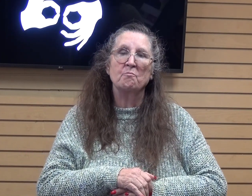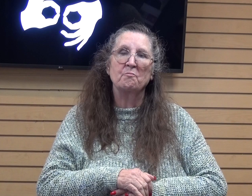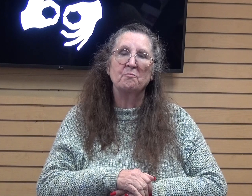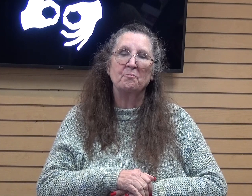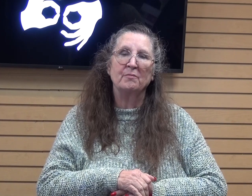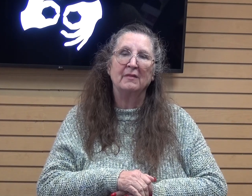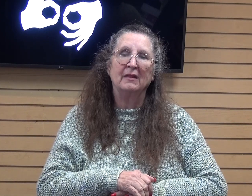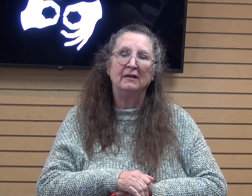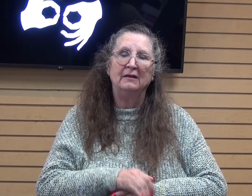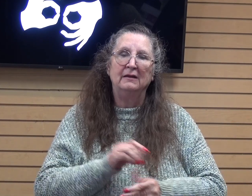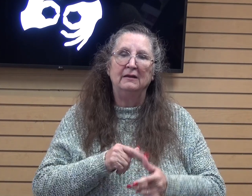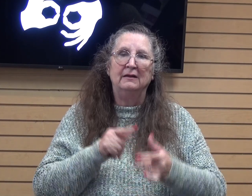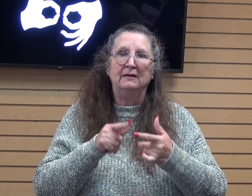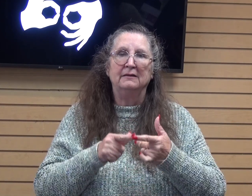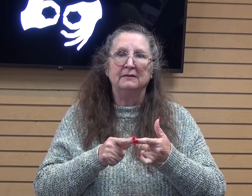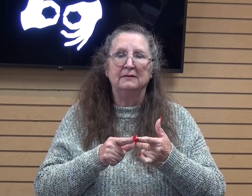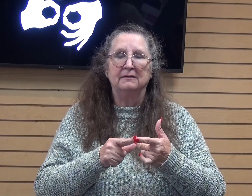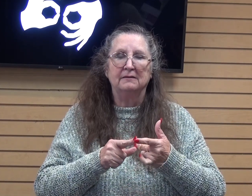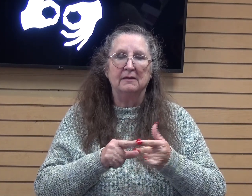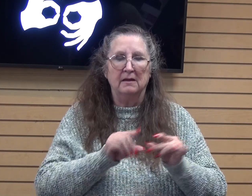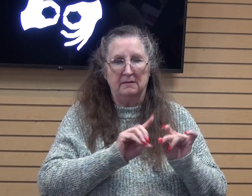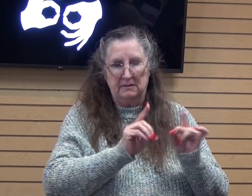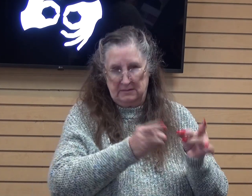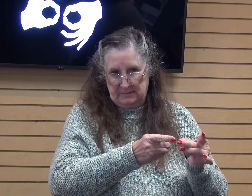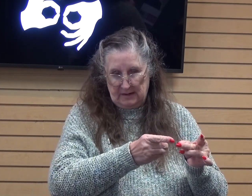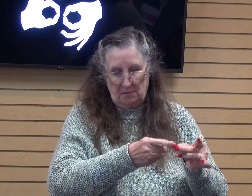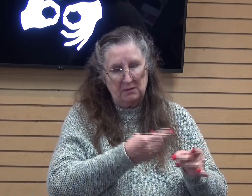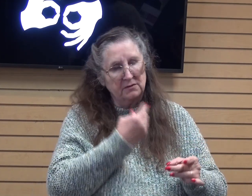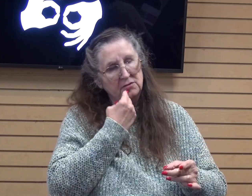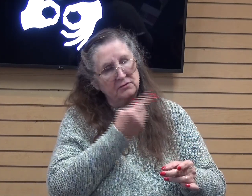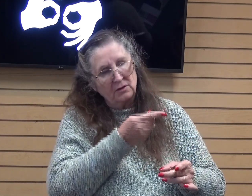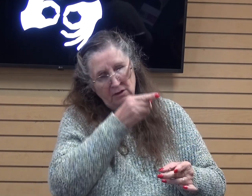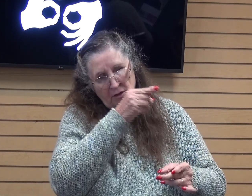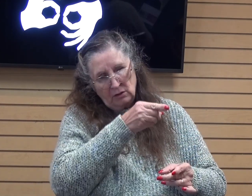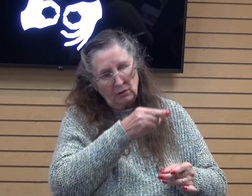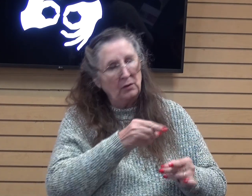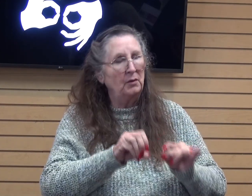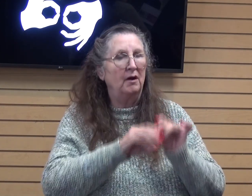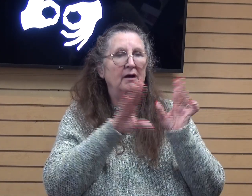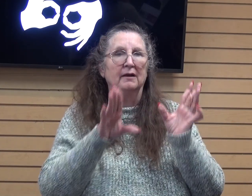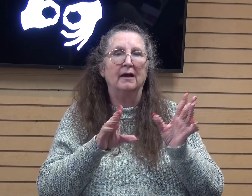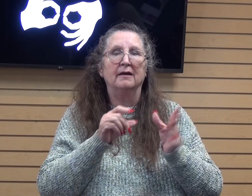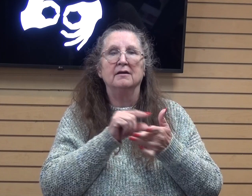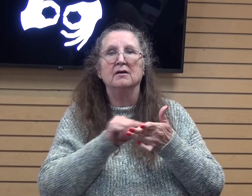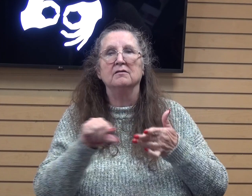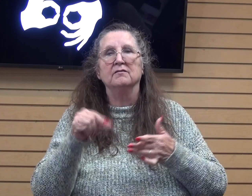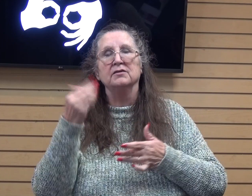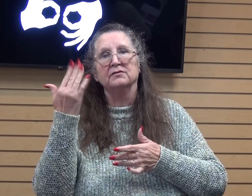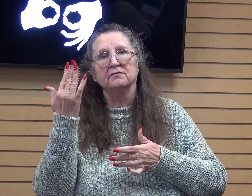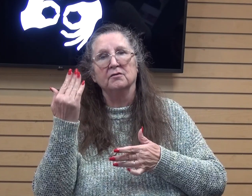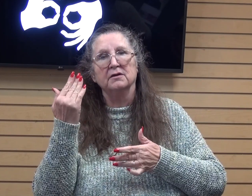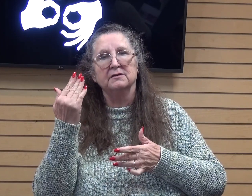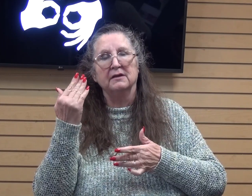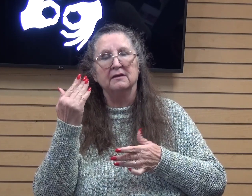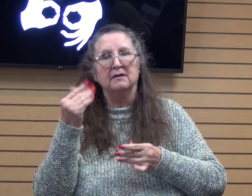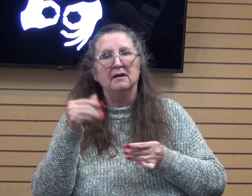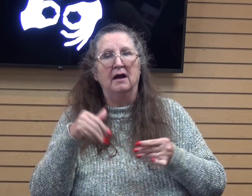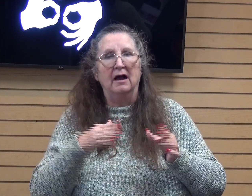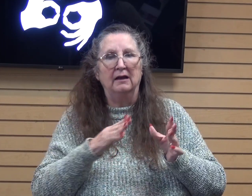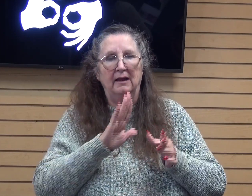And then they are said to be lights. I really like how in verse 14, Jesus is introducing the disciples to allow their light of